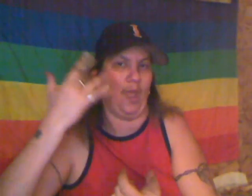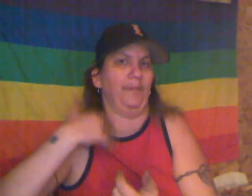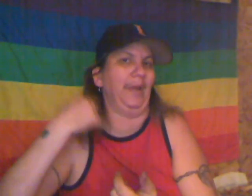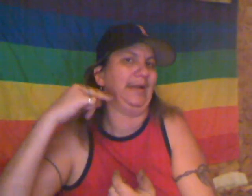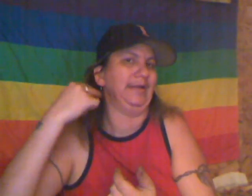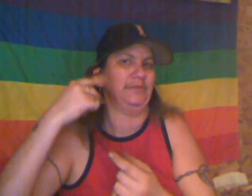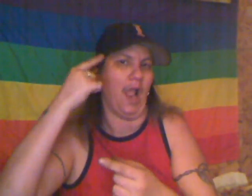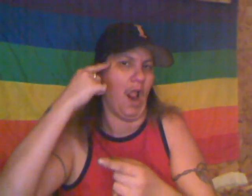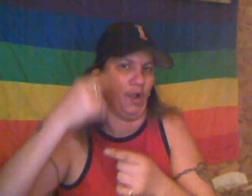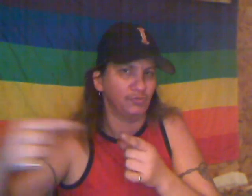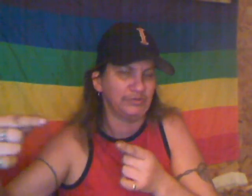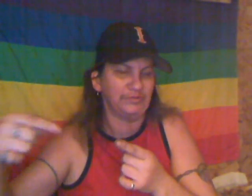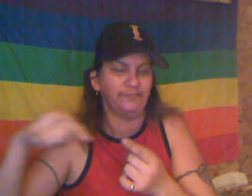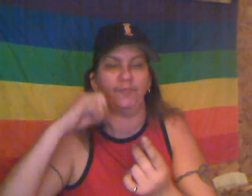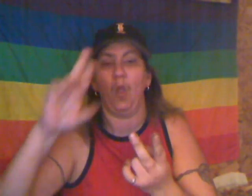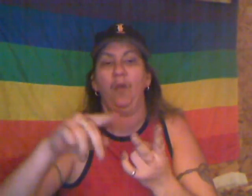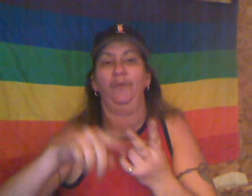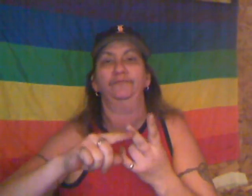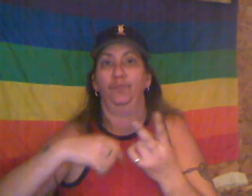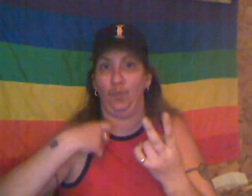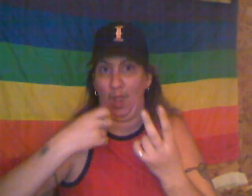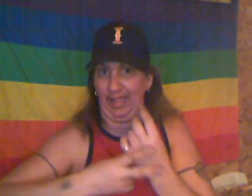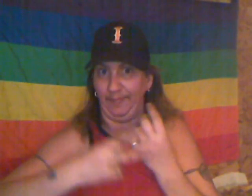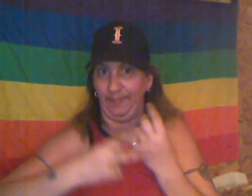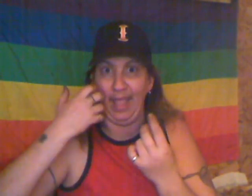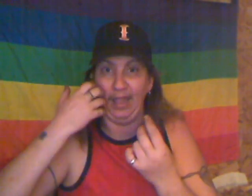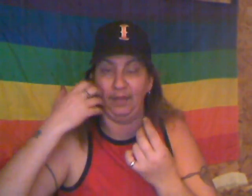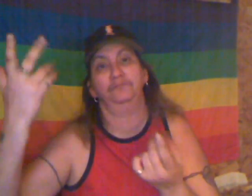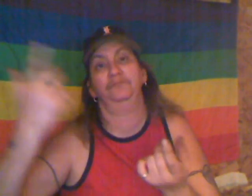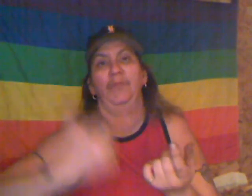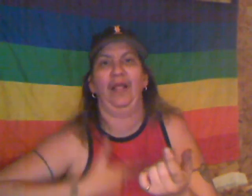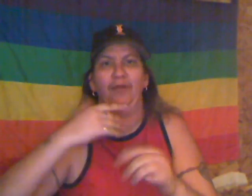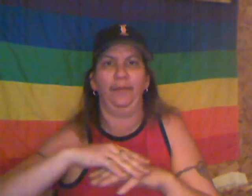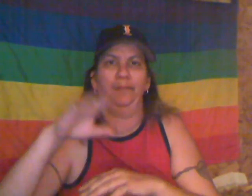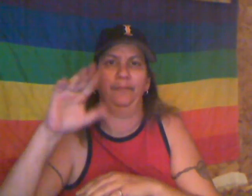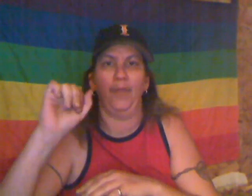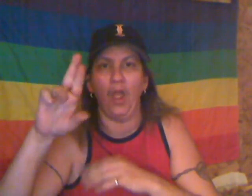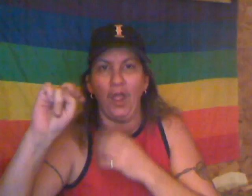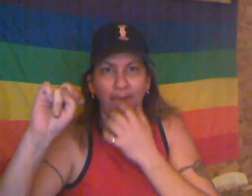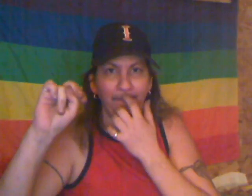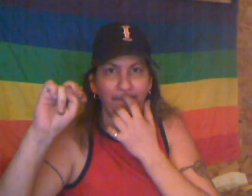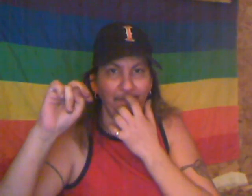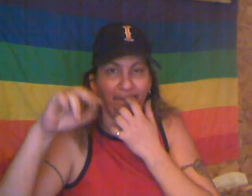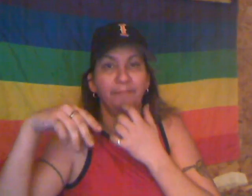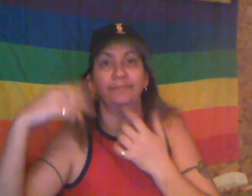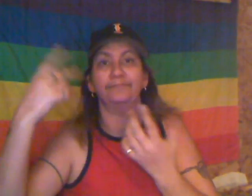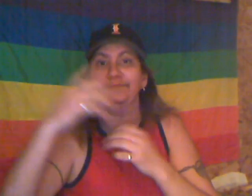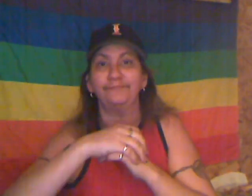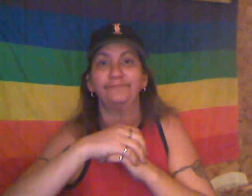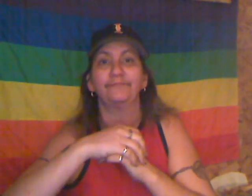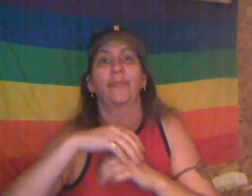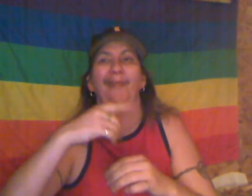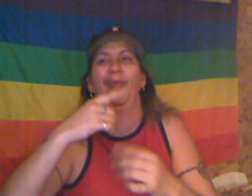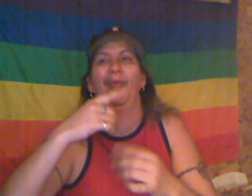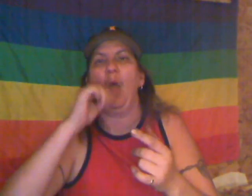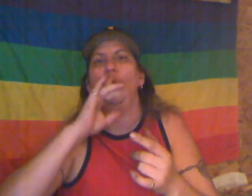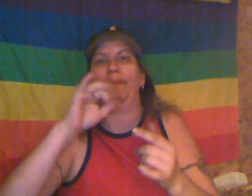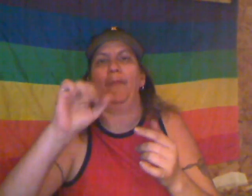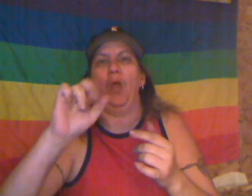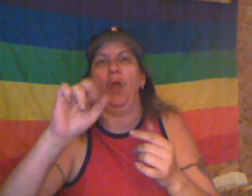What exactly is scientists looking at? Thermosphere, ionosphere, mesosphere, energetics, and dynamics. Otherwise known as science. Yes.